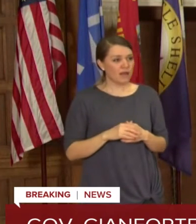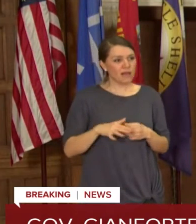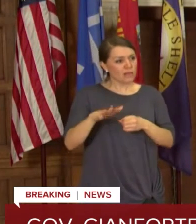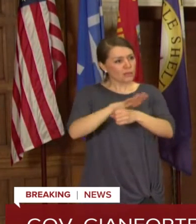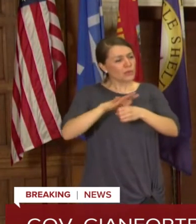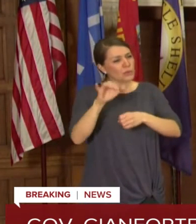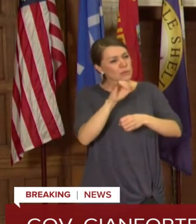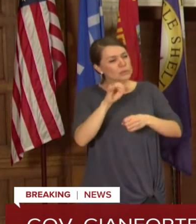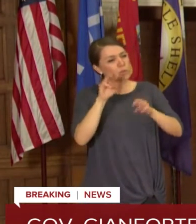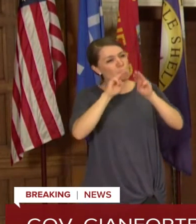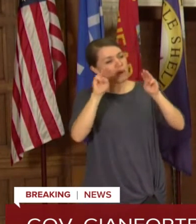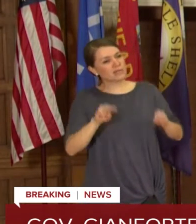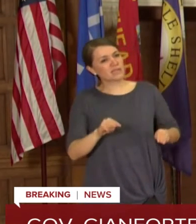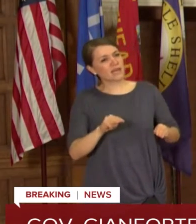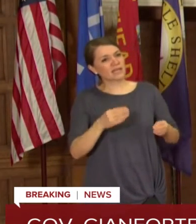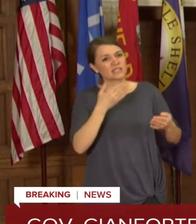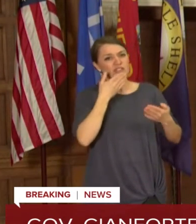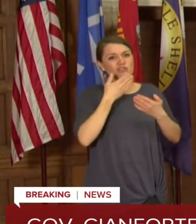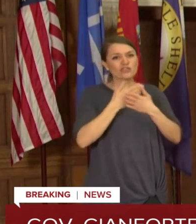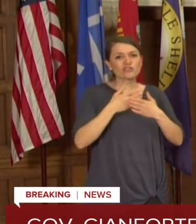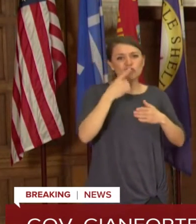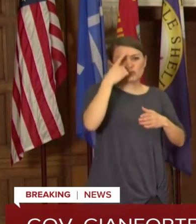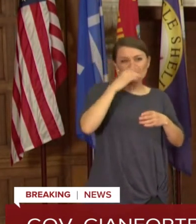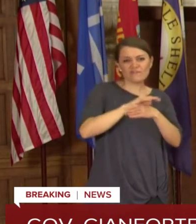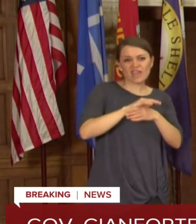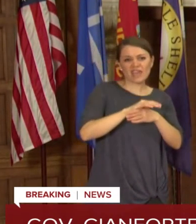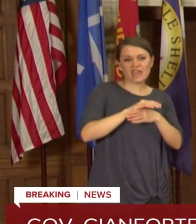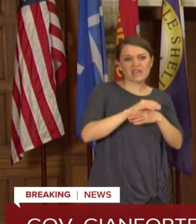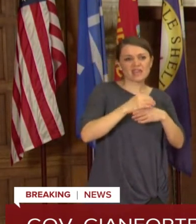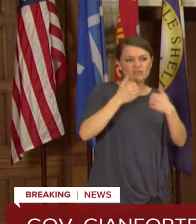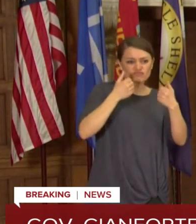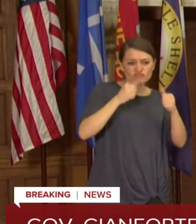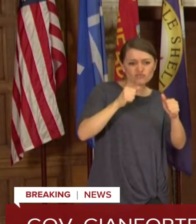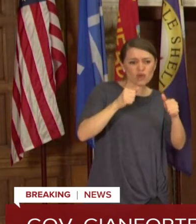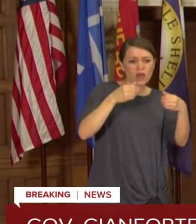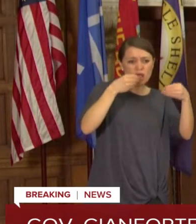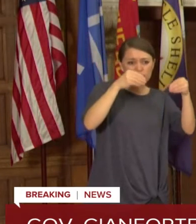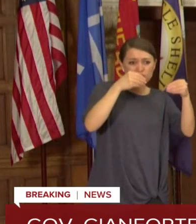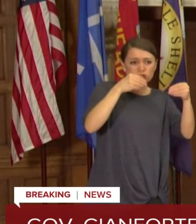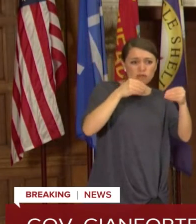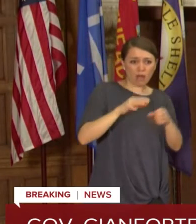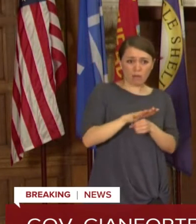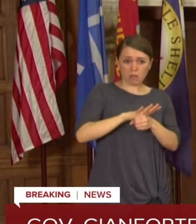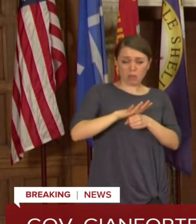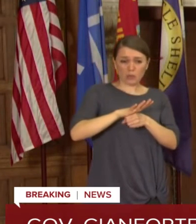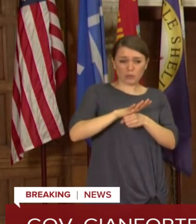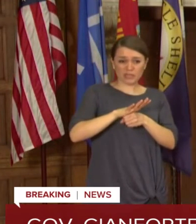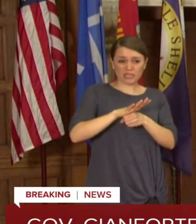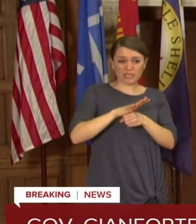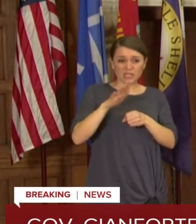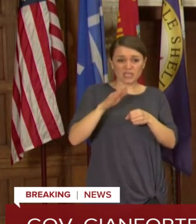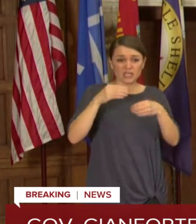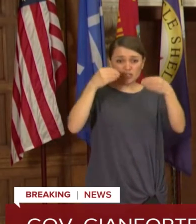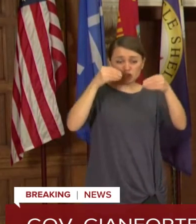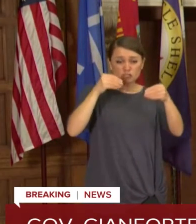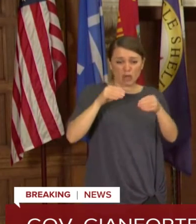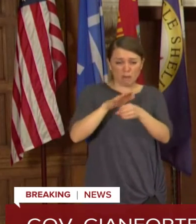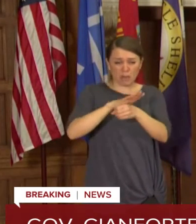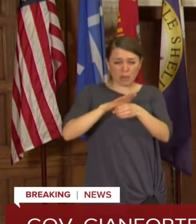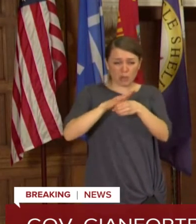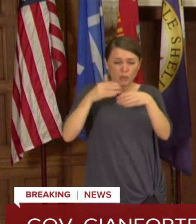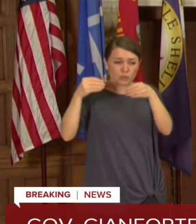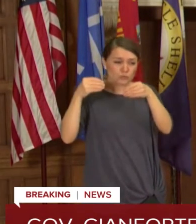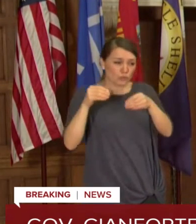Montanans, did a good faith effort to try to shop locally and engage their local businesses in these unprecedented